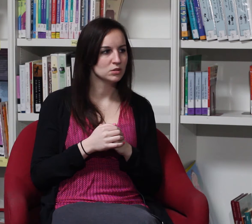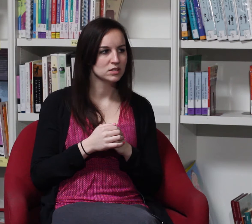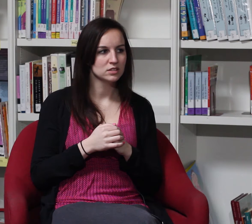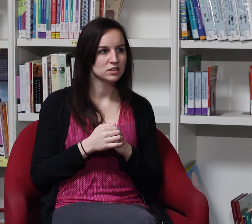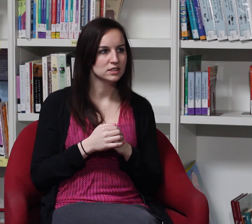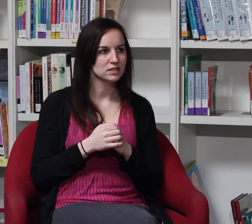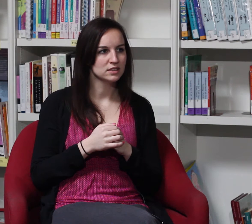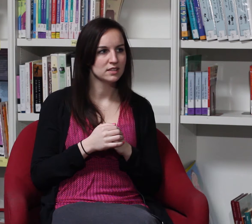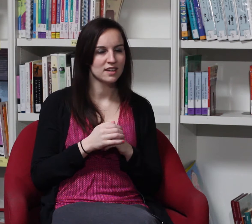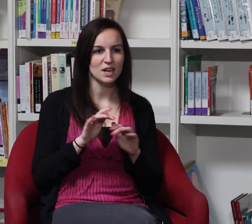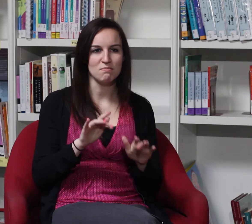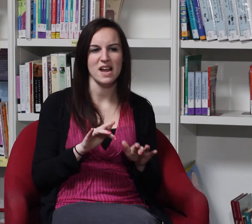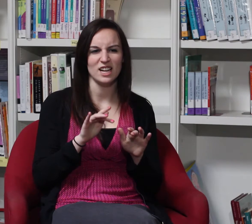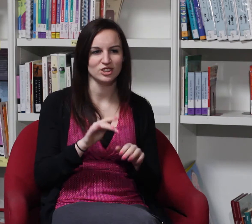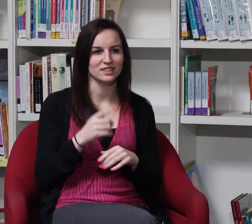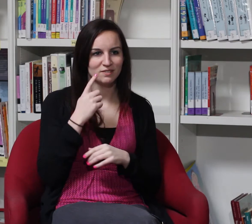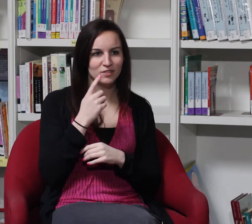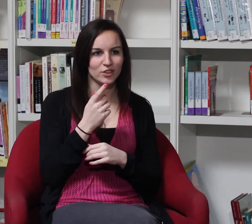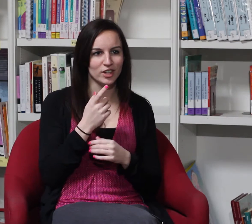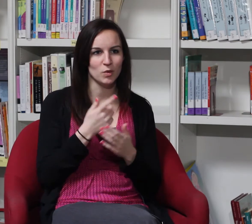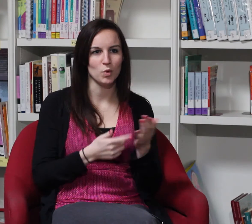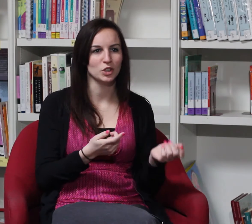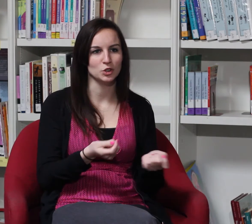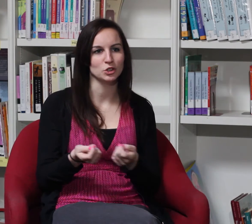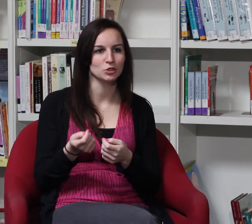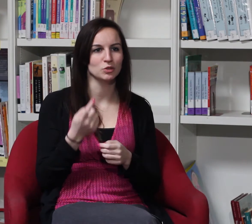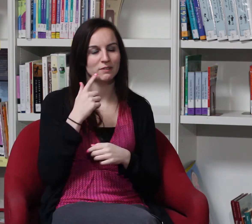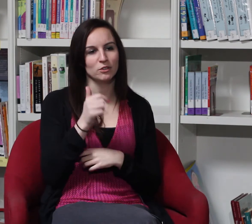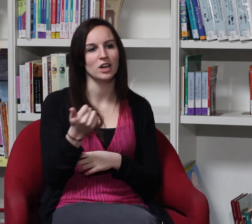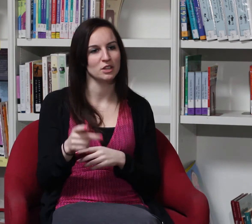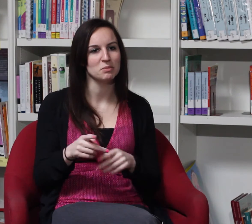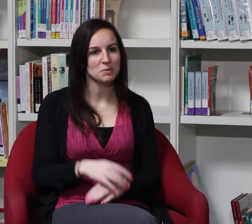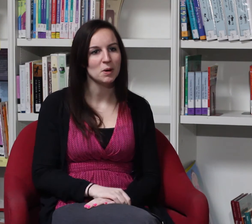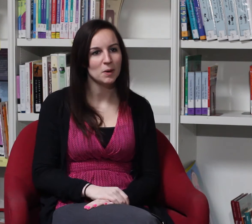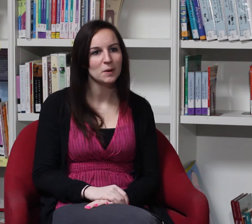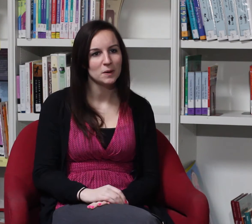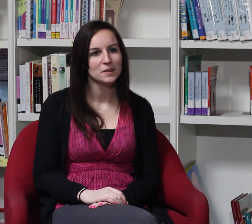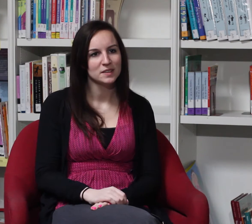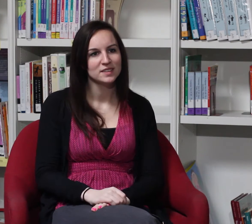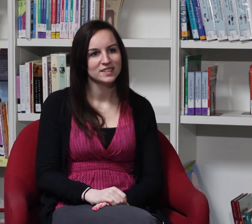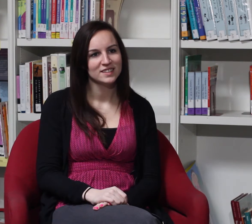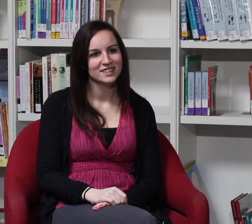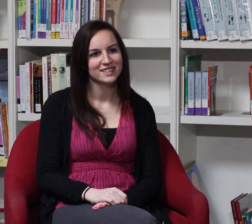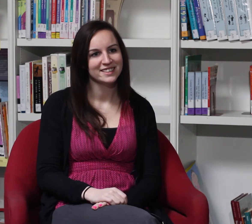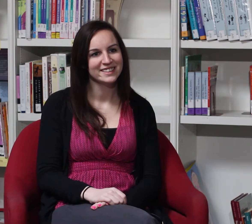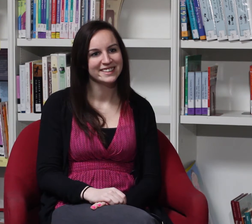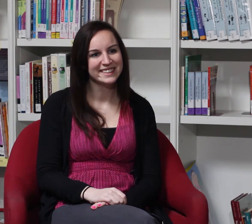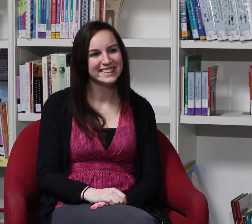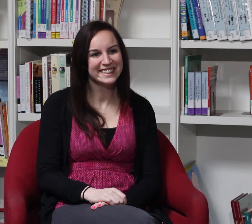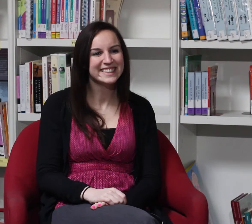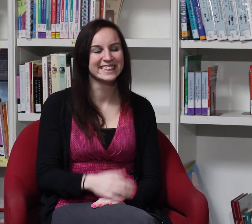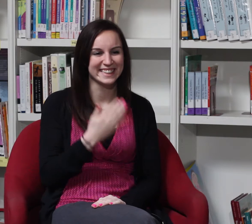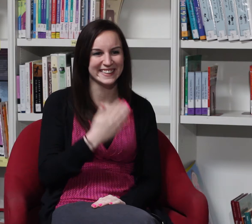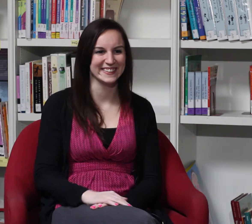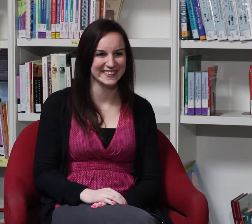Also, just compassion for what you do and for other people. Oh, I really like that. Yeah.